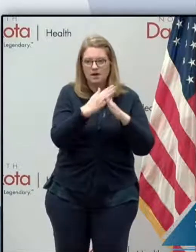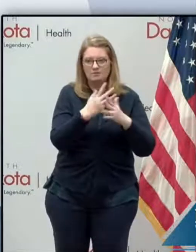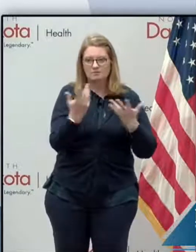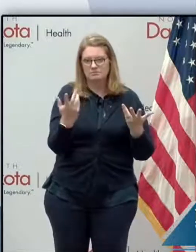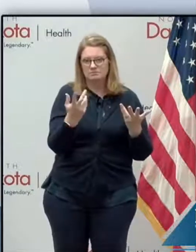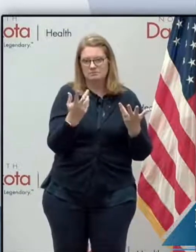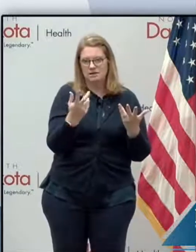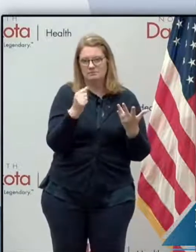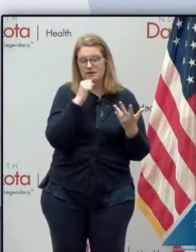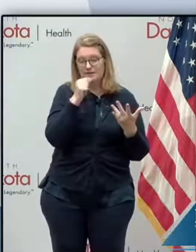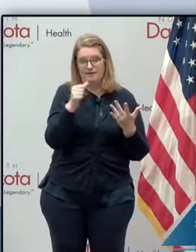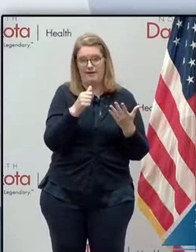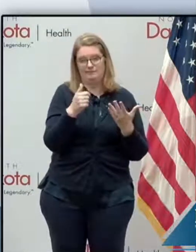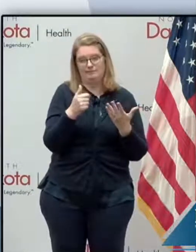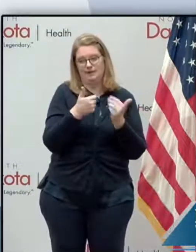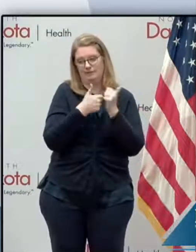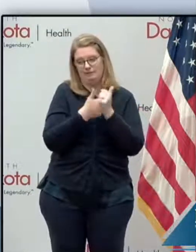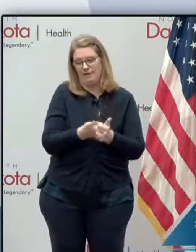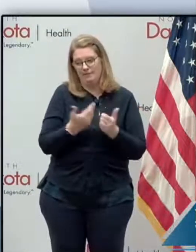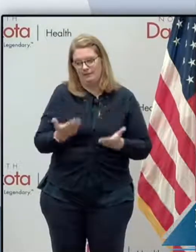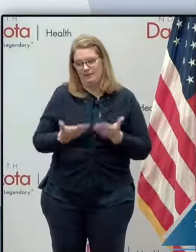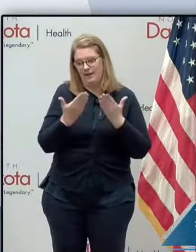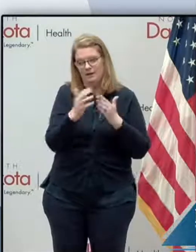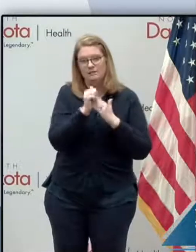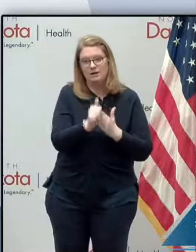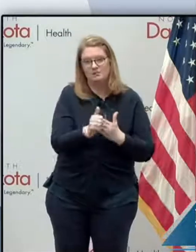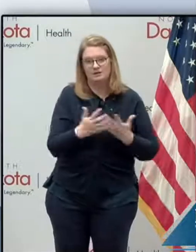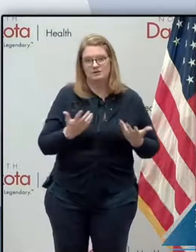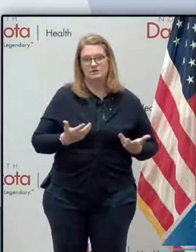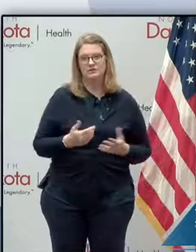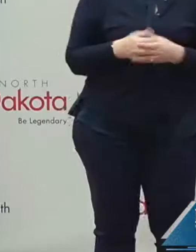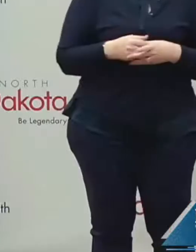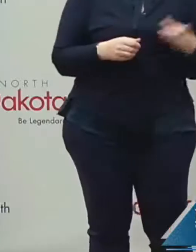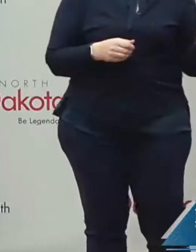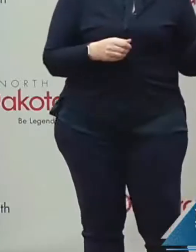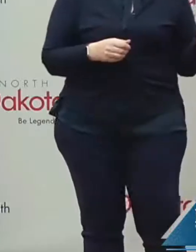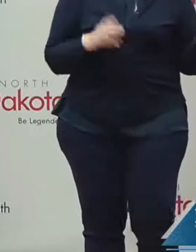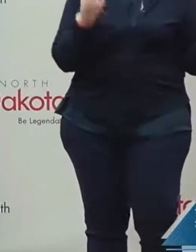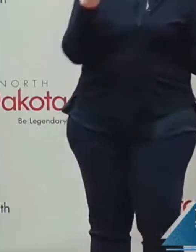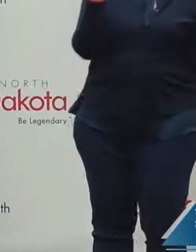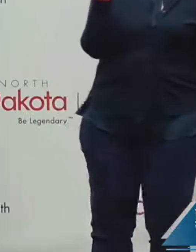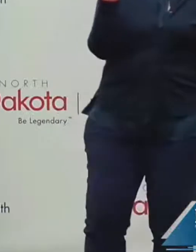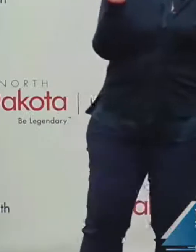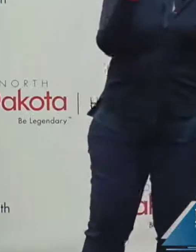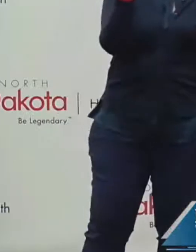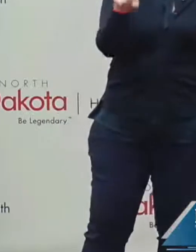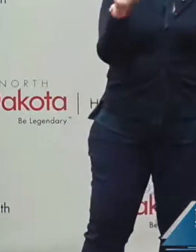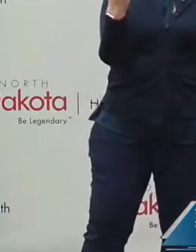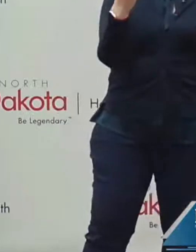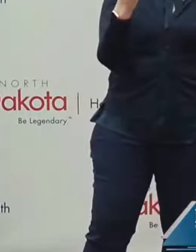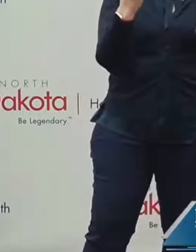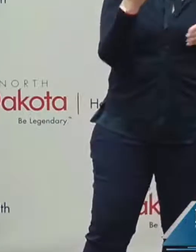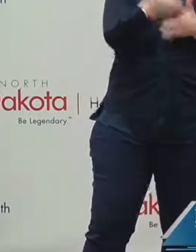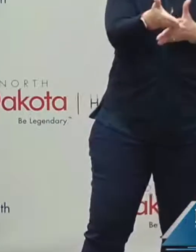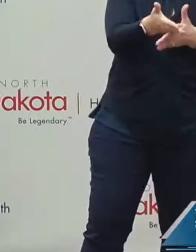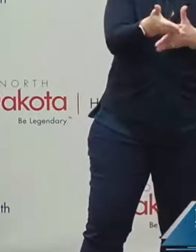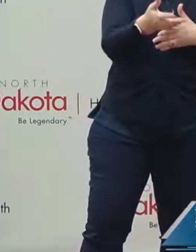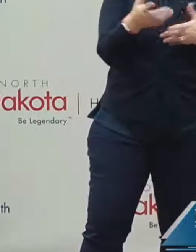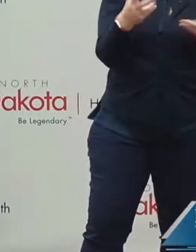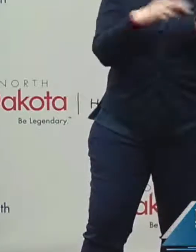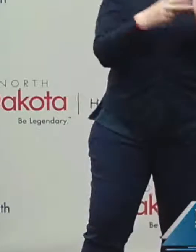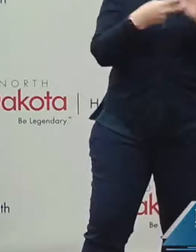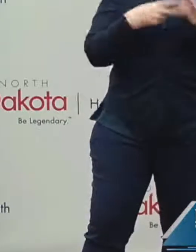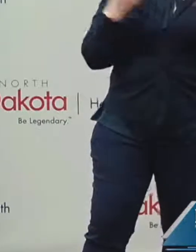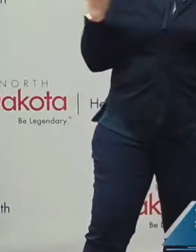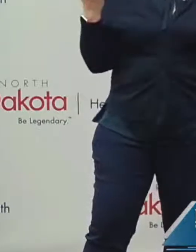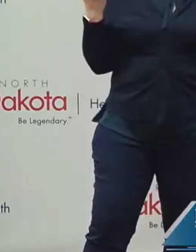the guidelines, to the recommendations, the education? Well, I think, Matt, your question implies that when you say step in, that somehow